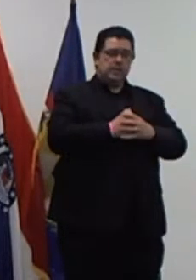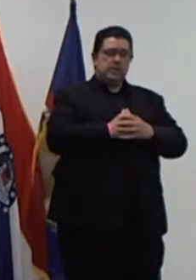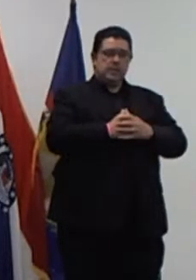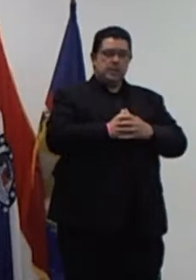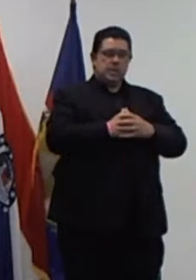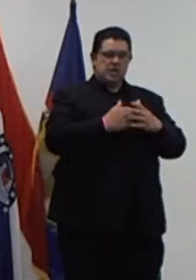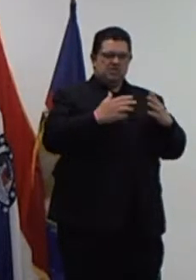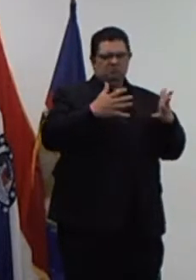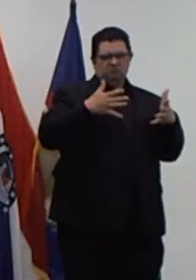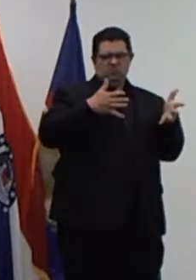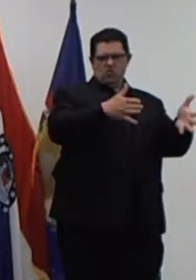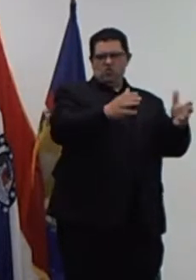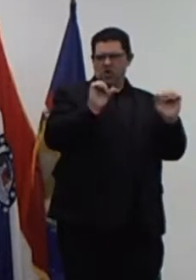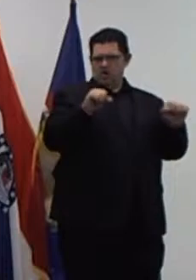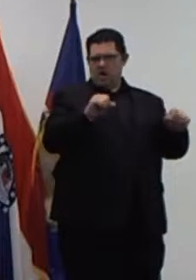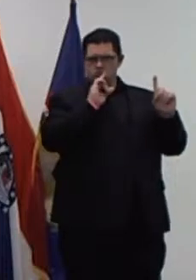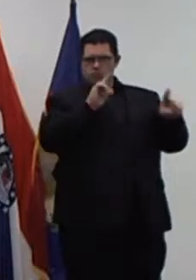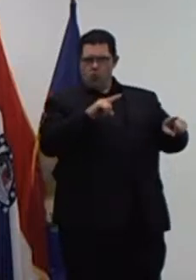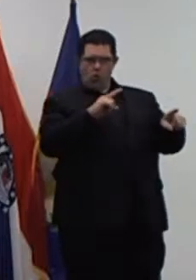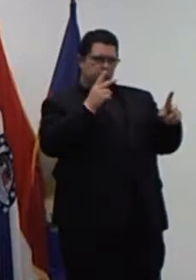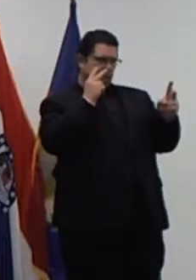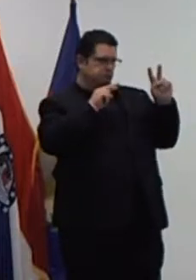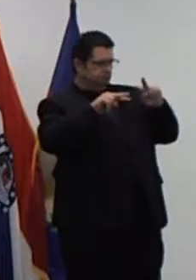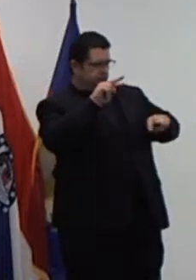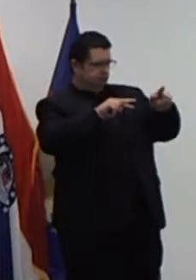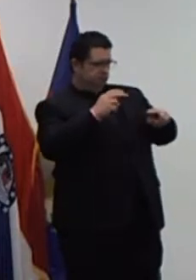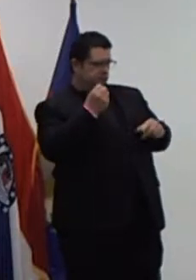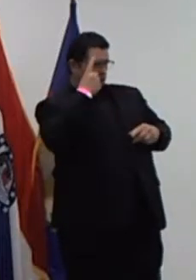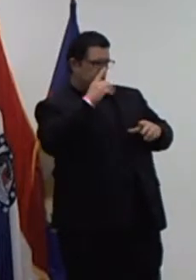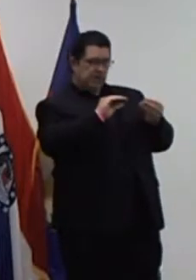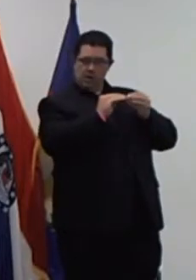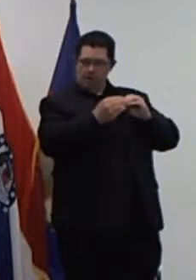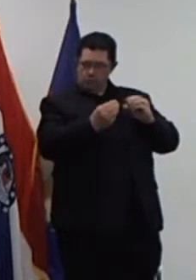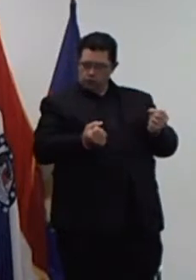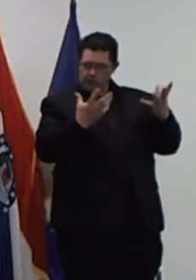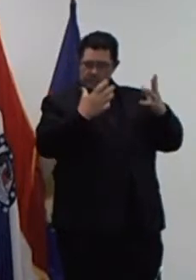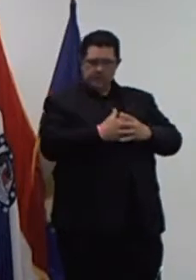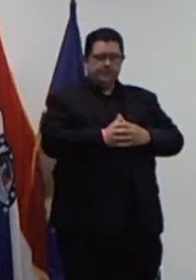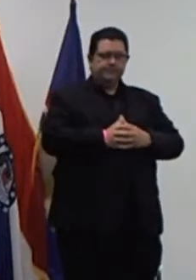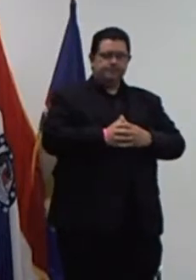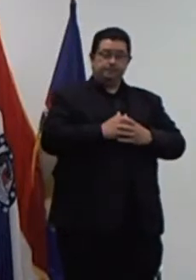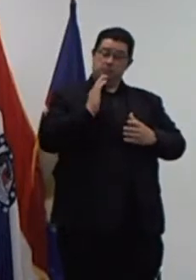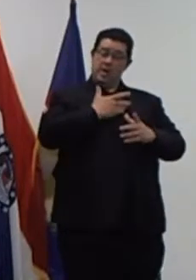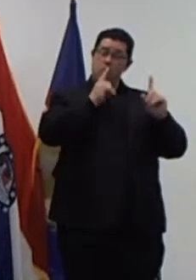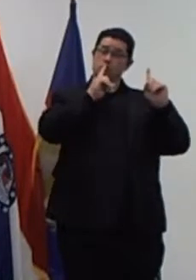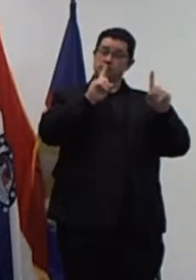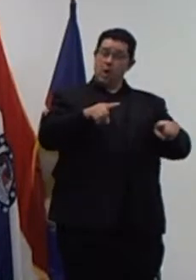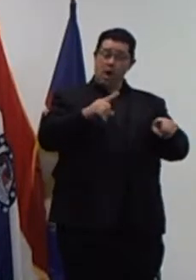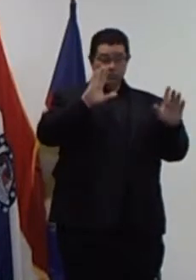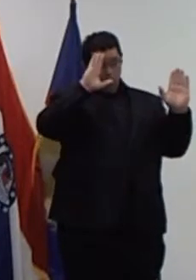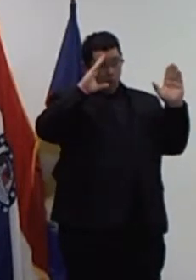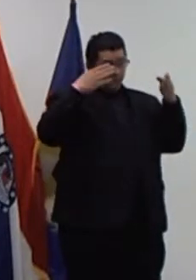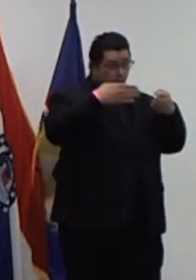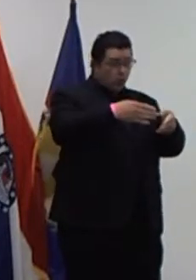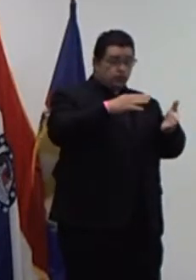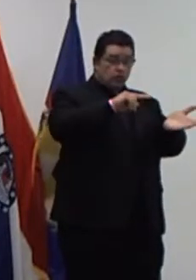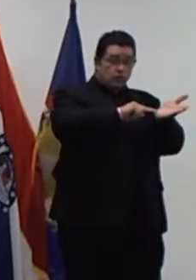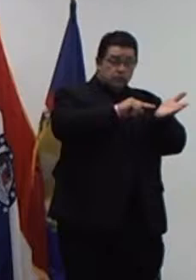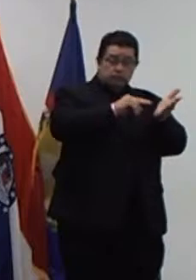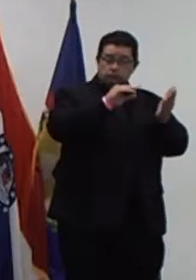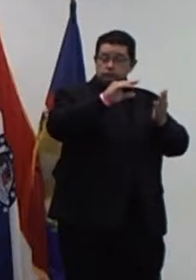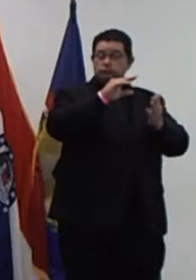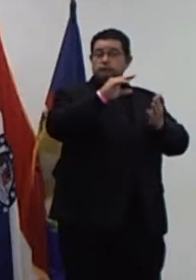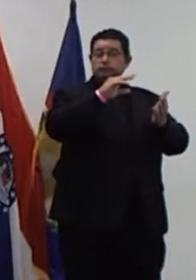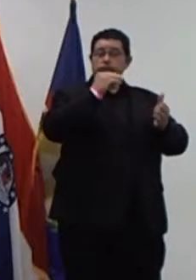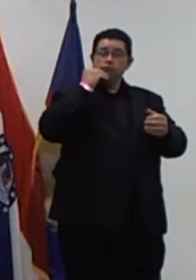in a way that it can be reported. I believe that our response here in St. Louis County, our focus on seniors and on nursing homes, has